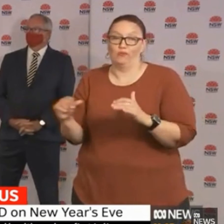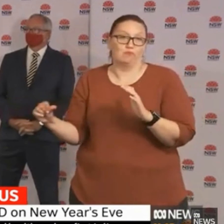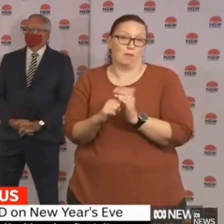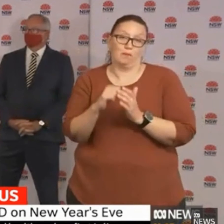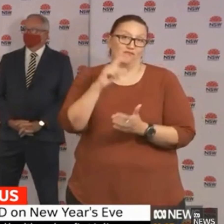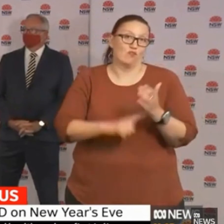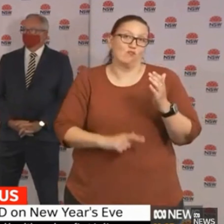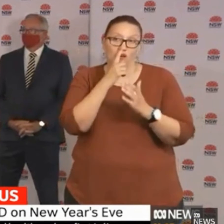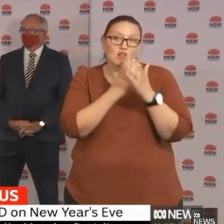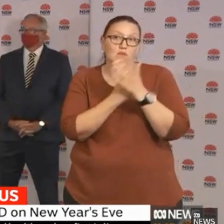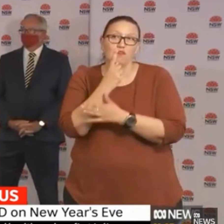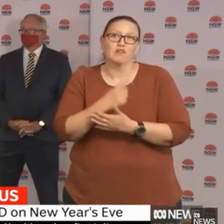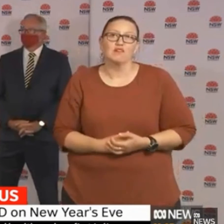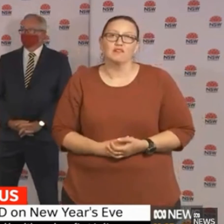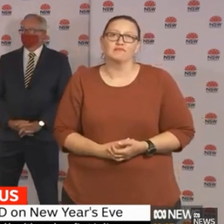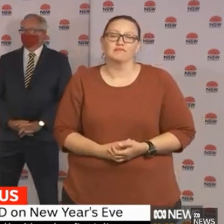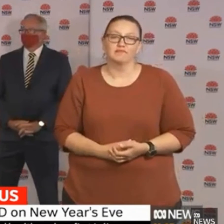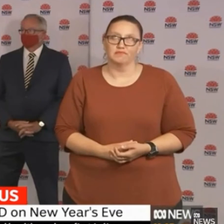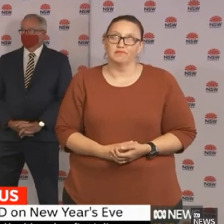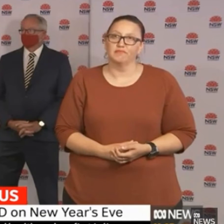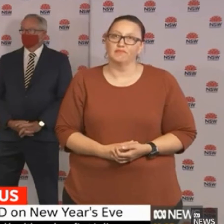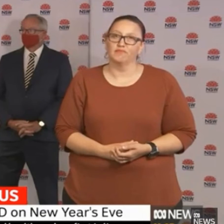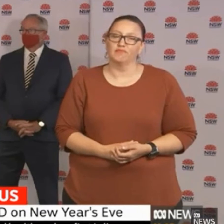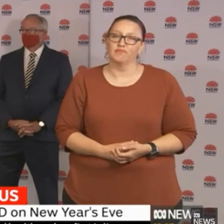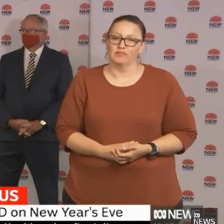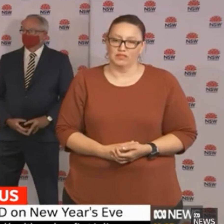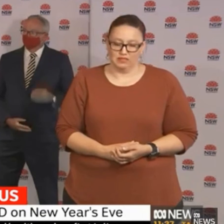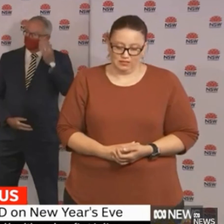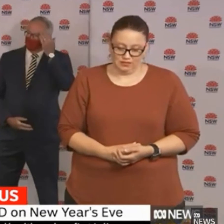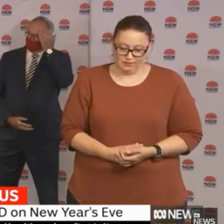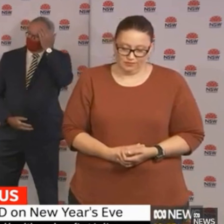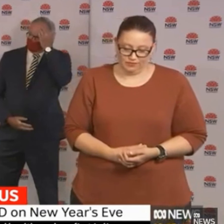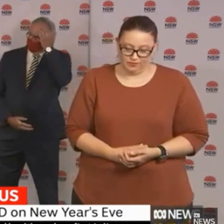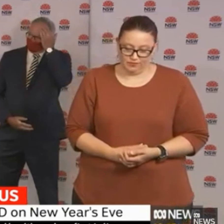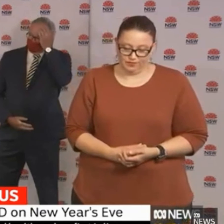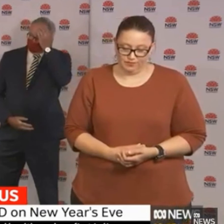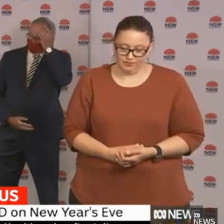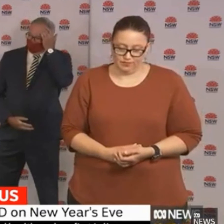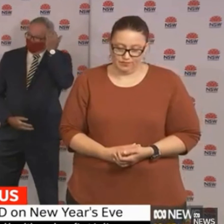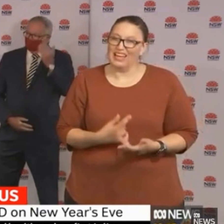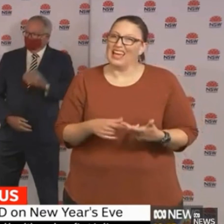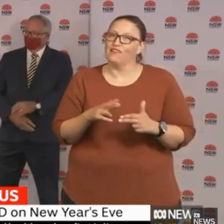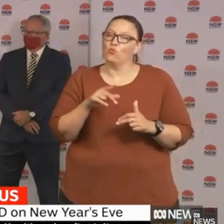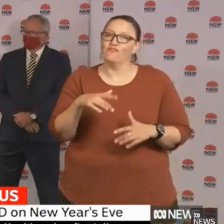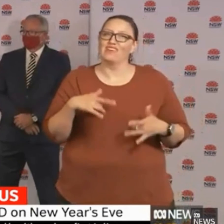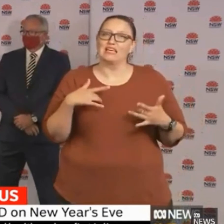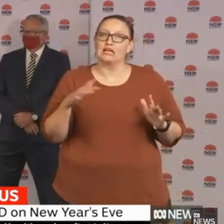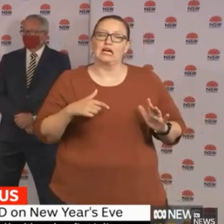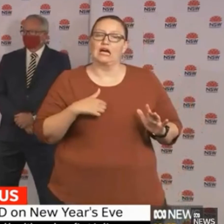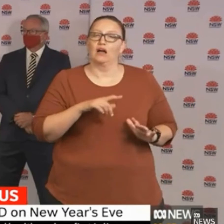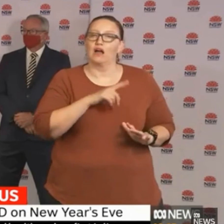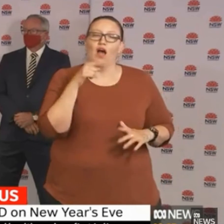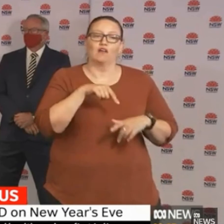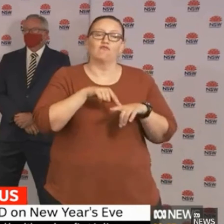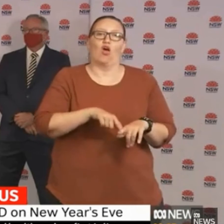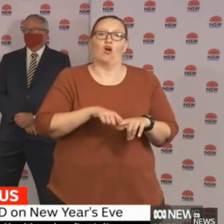we appreciate what New Year's Eve looks like. If you don't feel you can adhere to a COVID safe New Year's Eve in one of these venues, we'd prefer you didn't